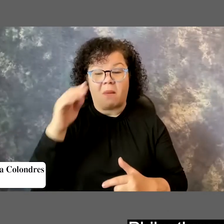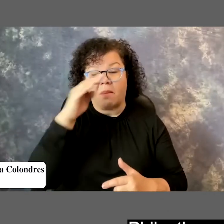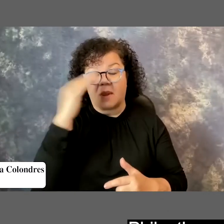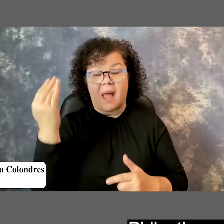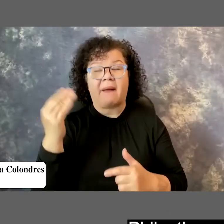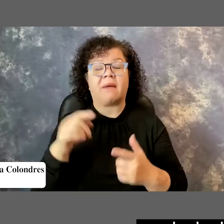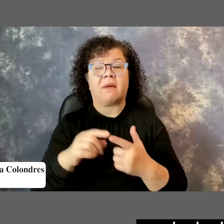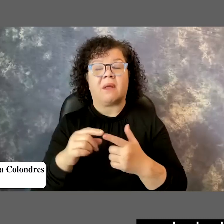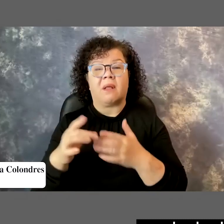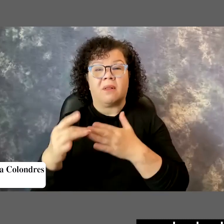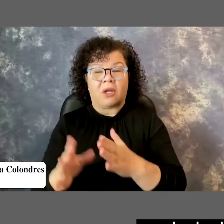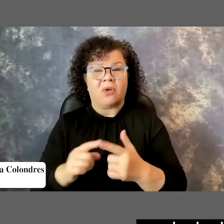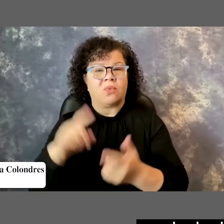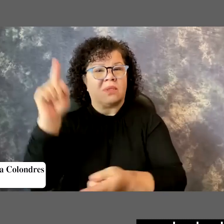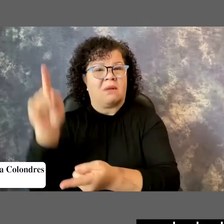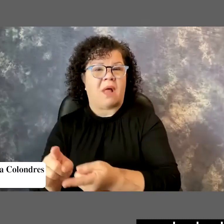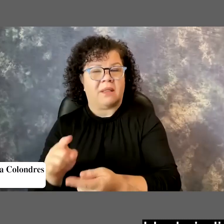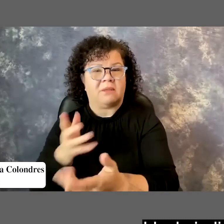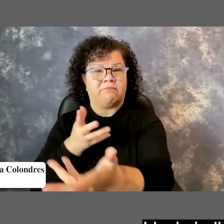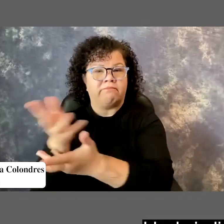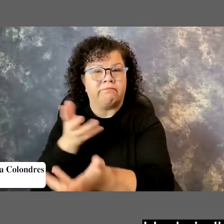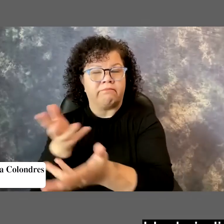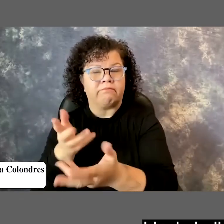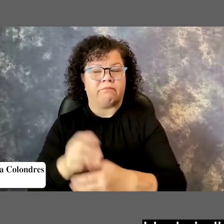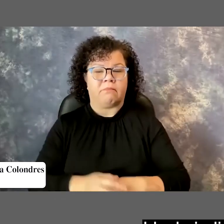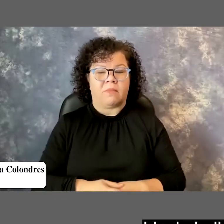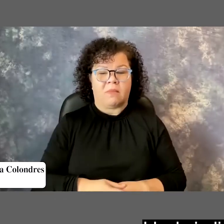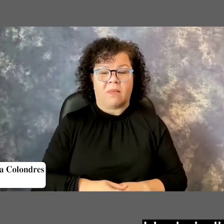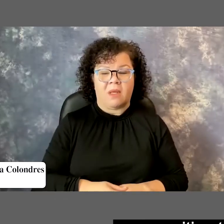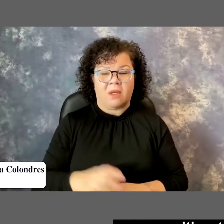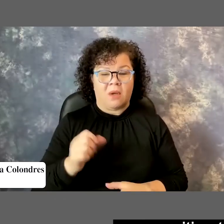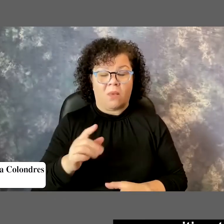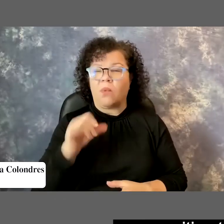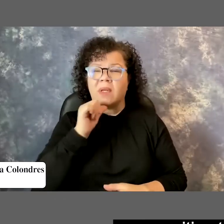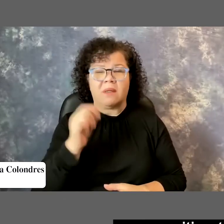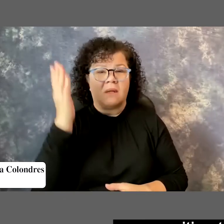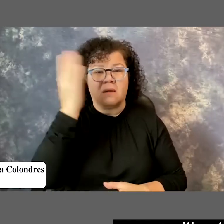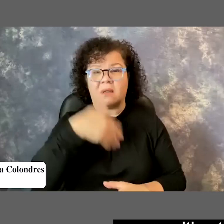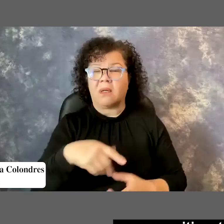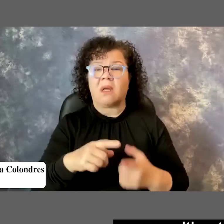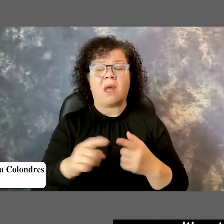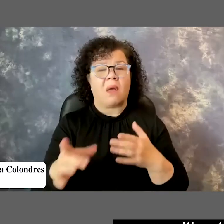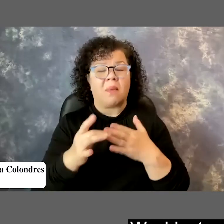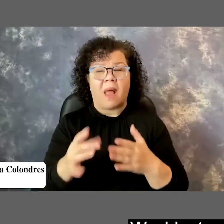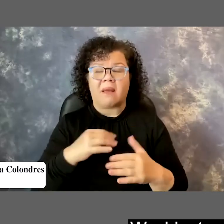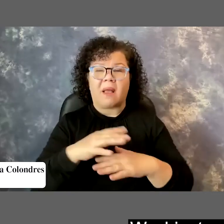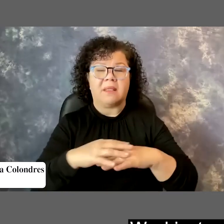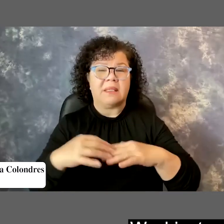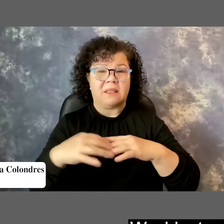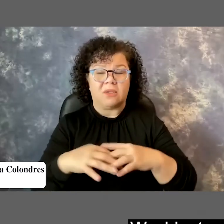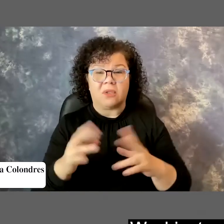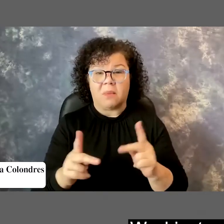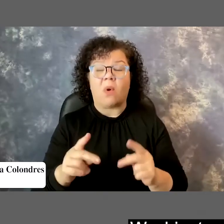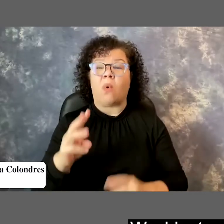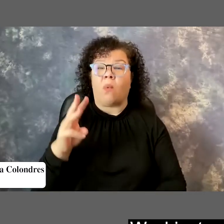Philanthropy has excluded and overlooked the leadership of Black, Indigenous, and rural communities time and time again.